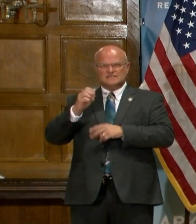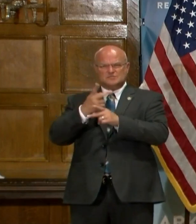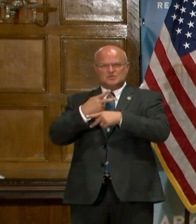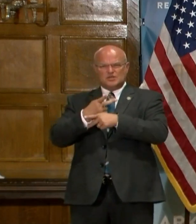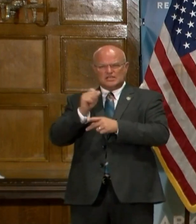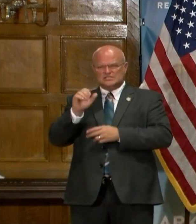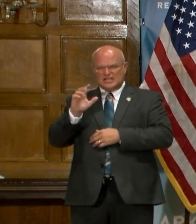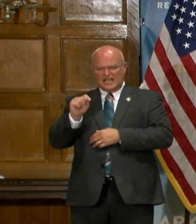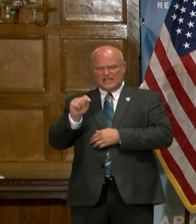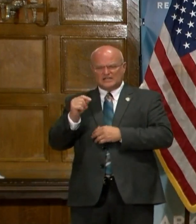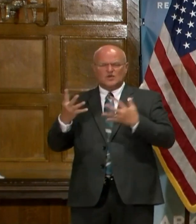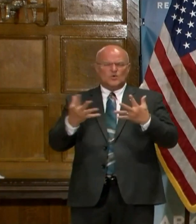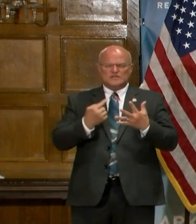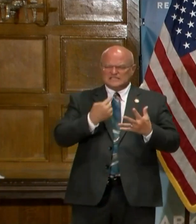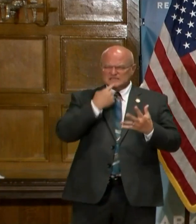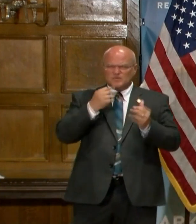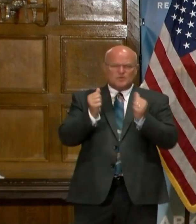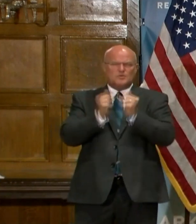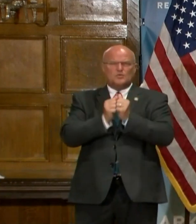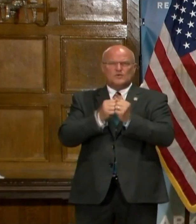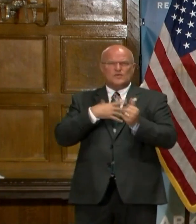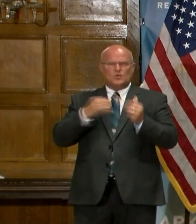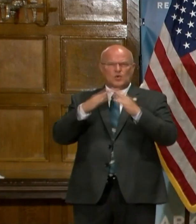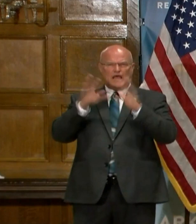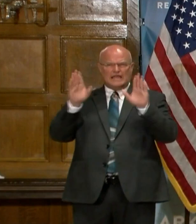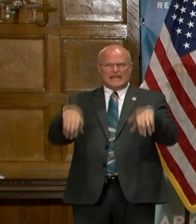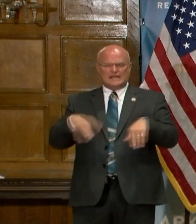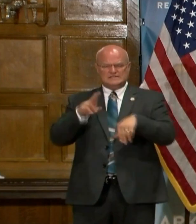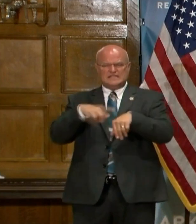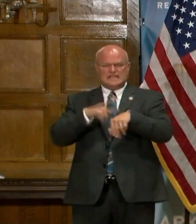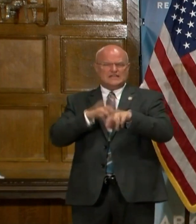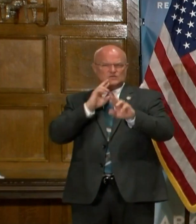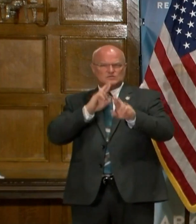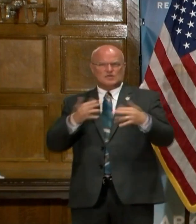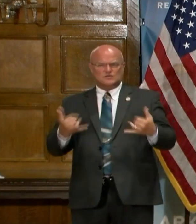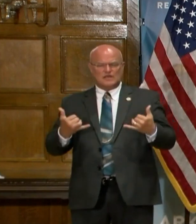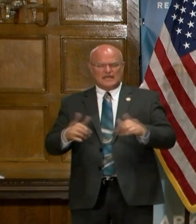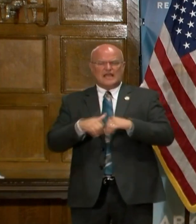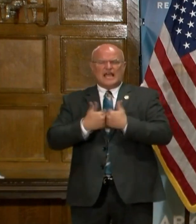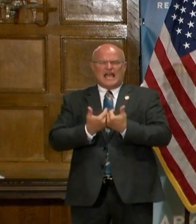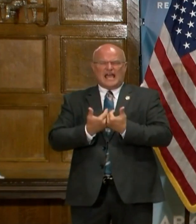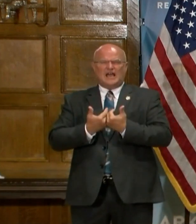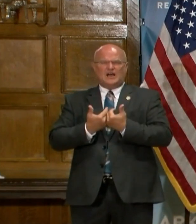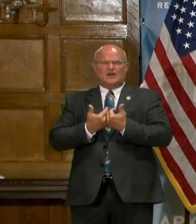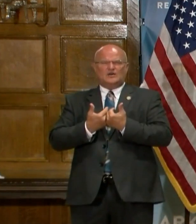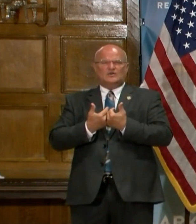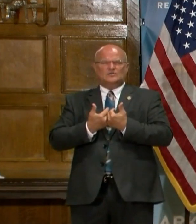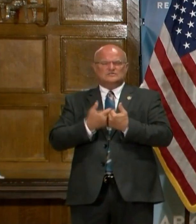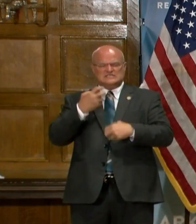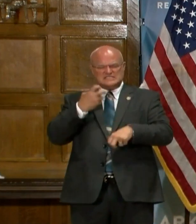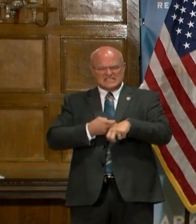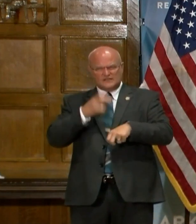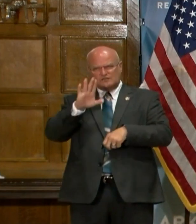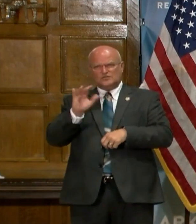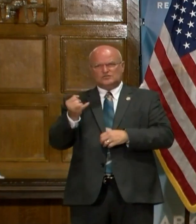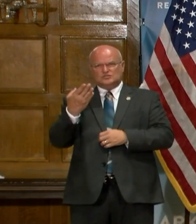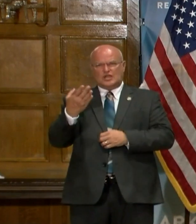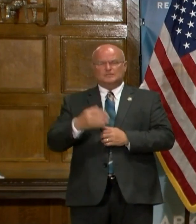your overall disappointment level with the White House and the national response right now, and how tough are they making your job?